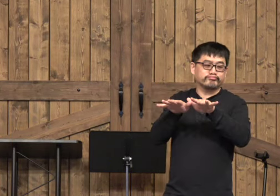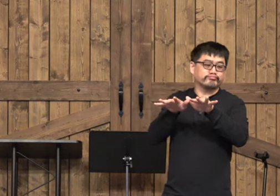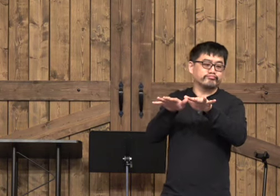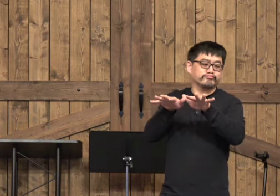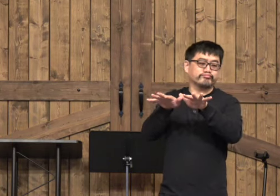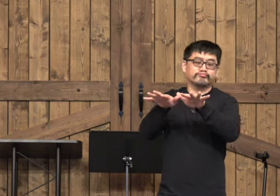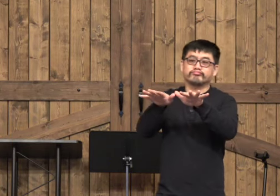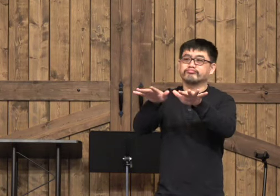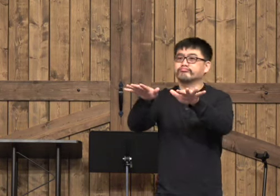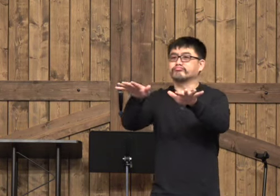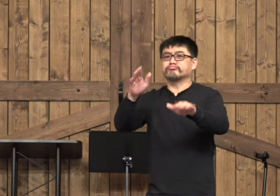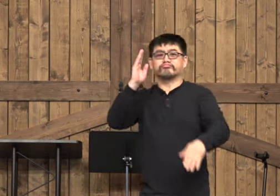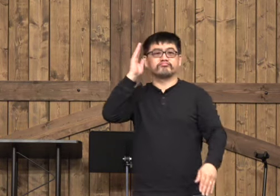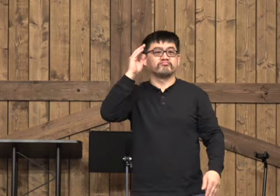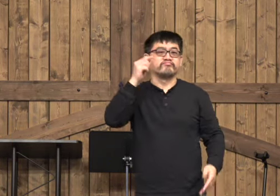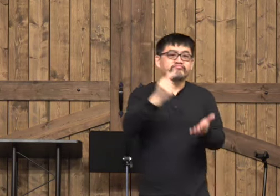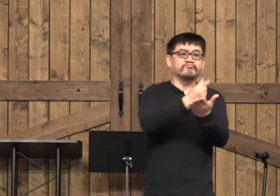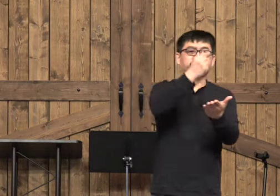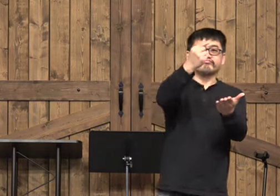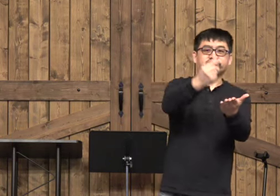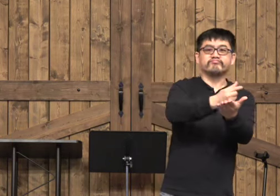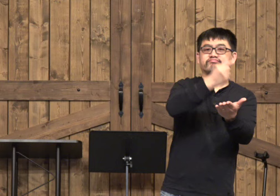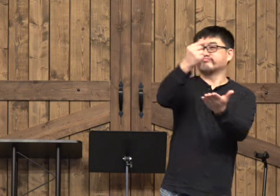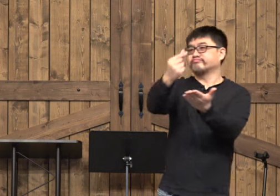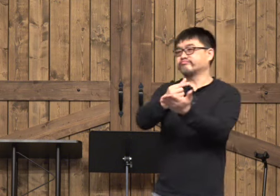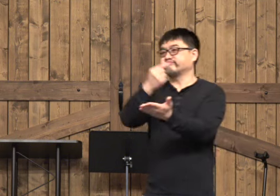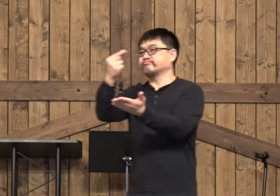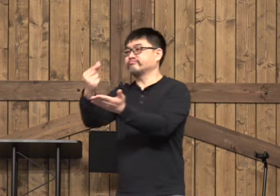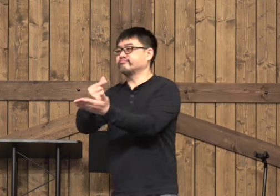go out. To take various different towns. To spread the gospel.